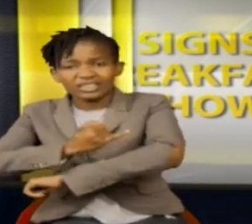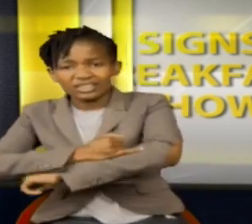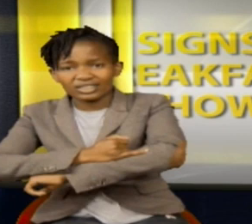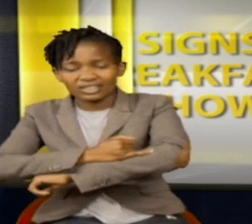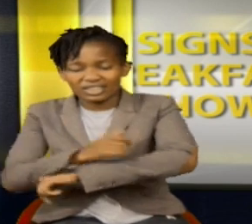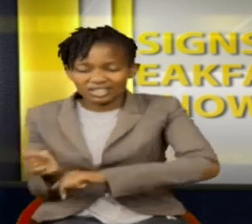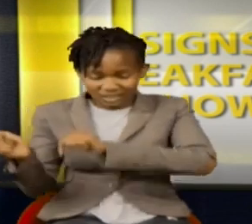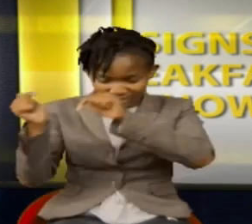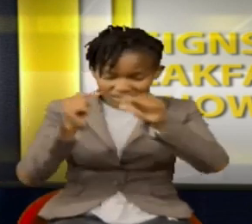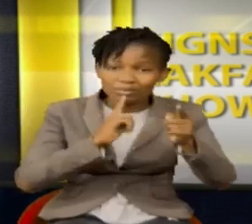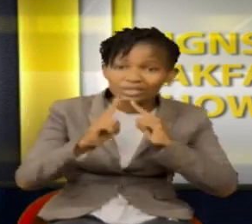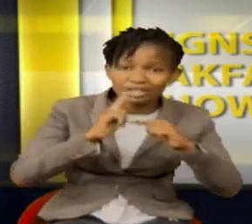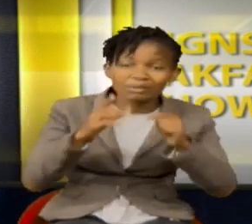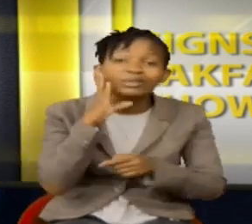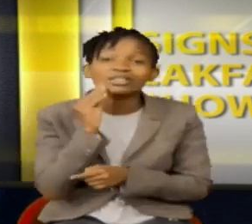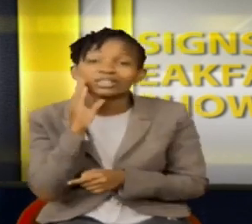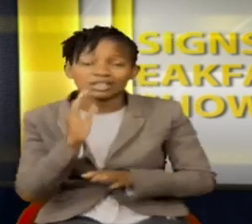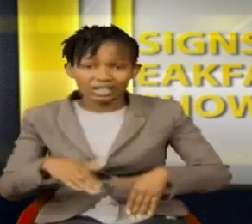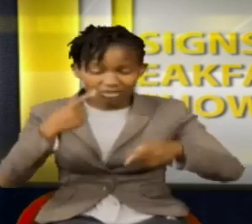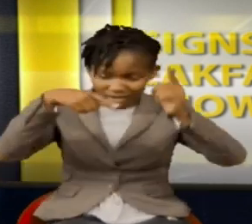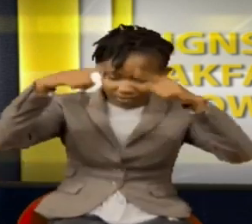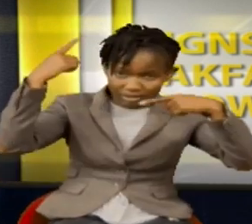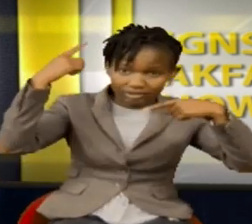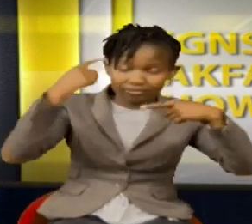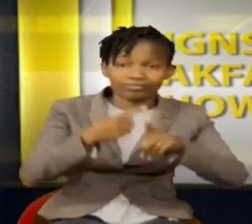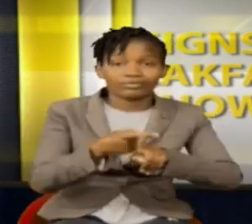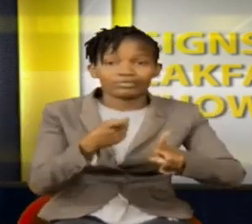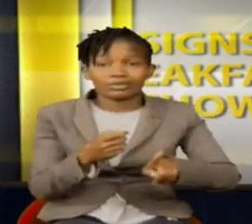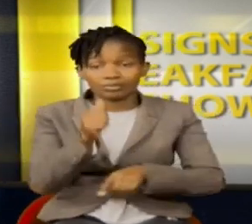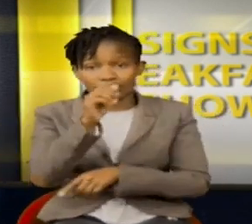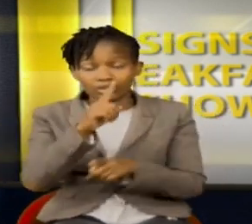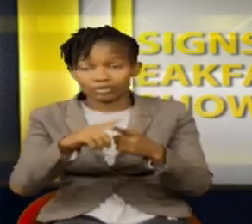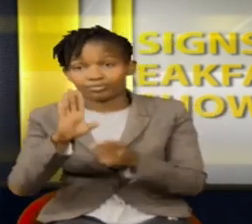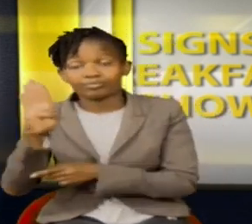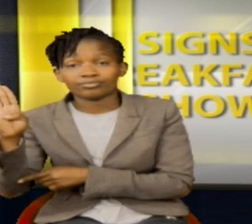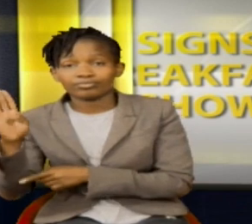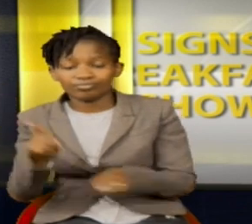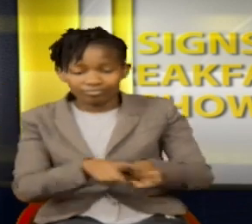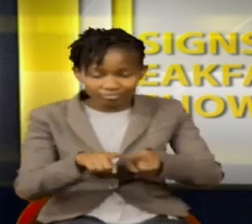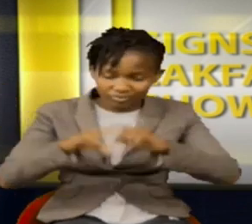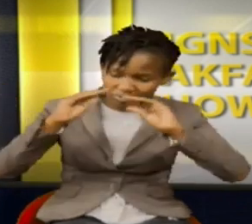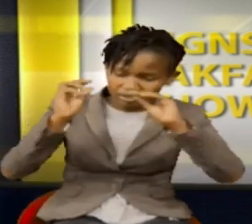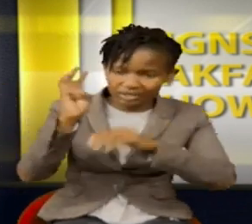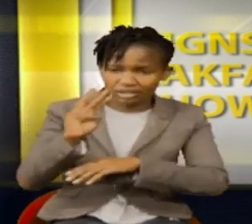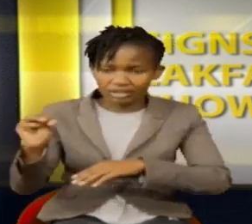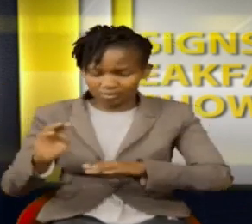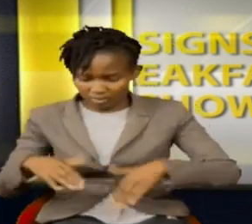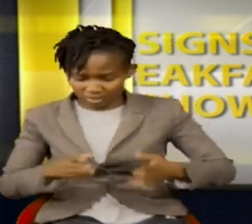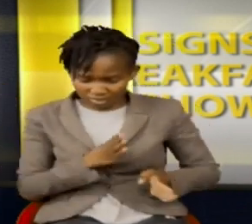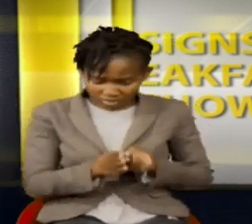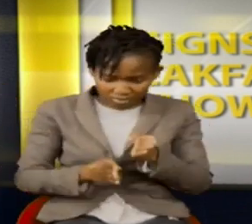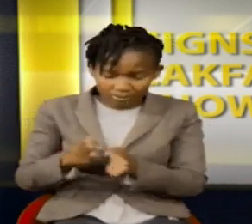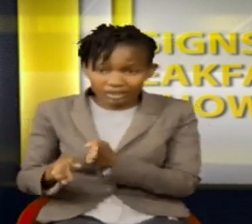testimonies, talk about their experiences and how they've succeeded from point A to B. Mm-hmm. We're also teaching them how to plan in terms of, you know,